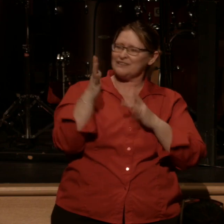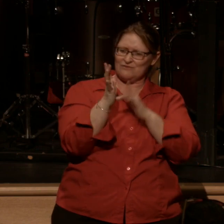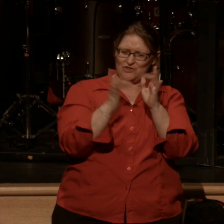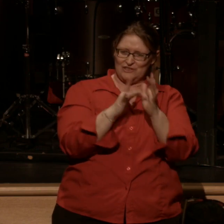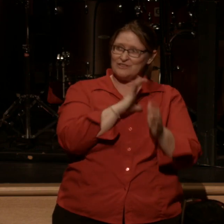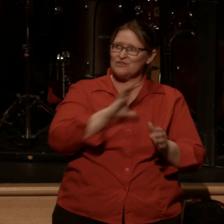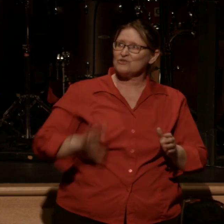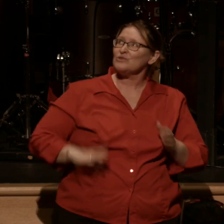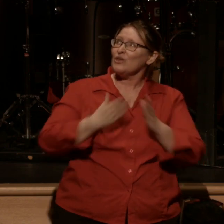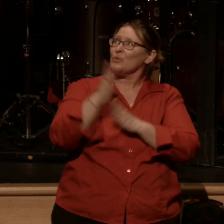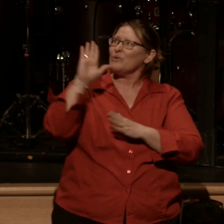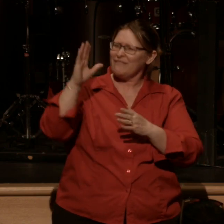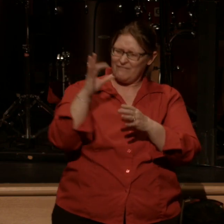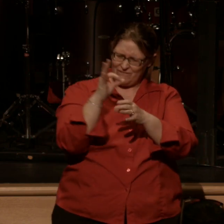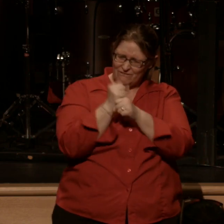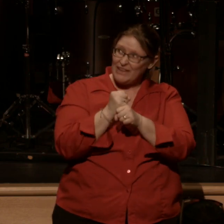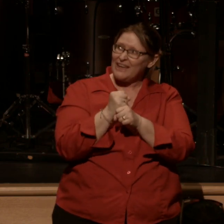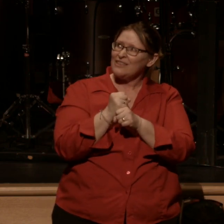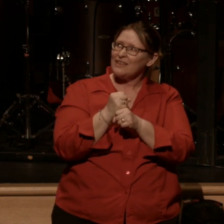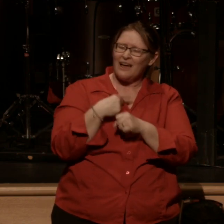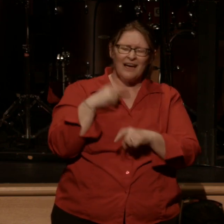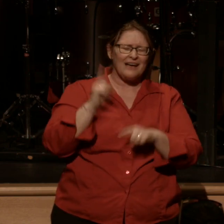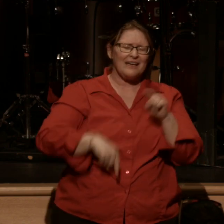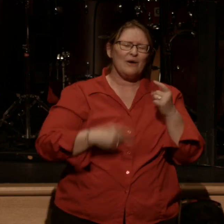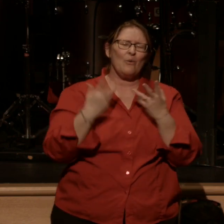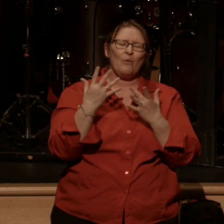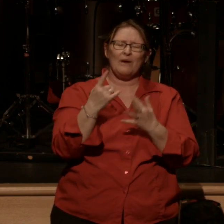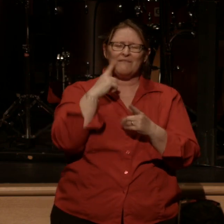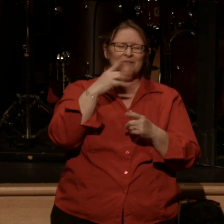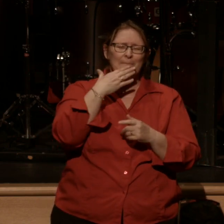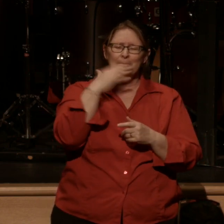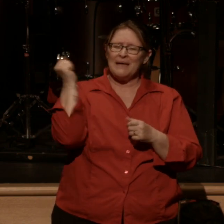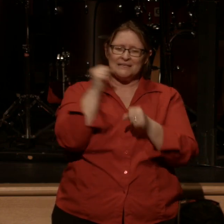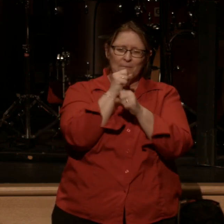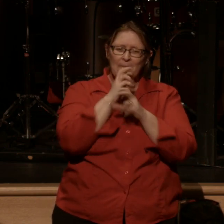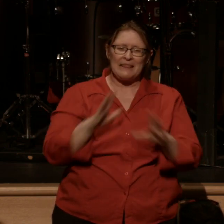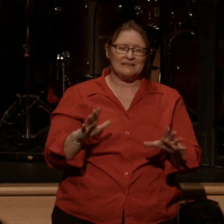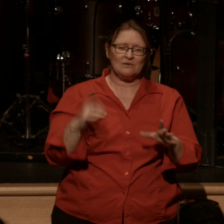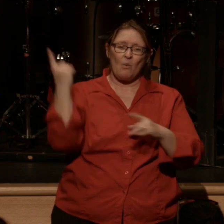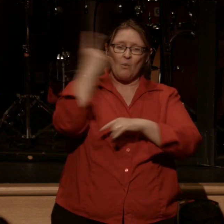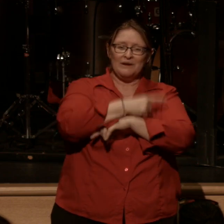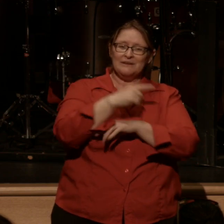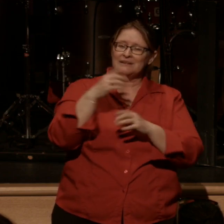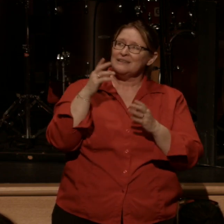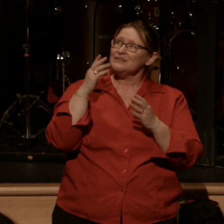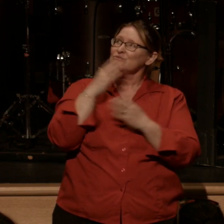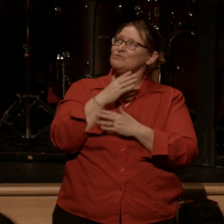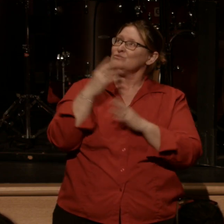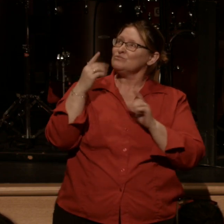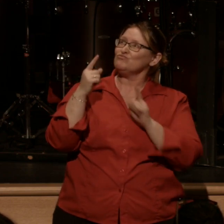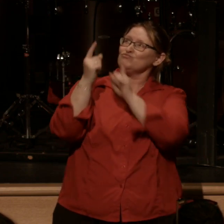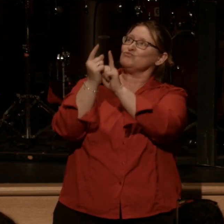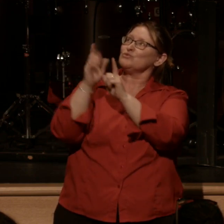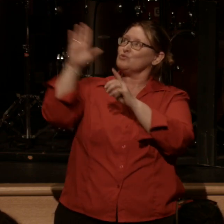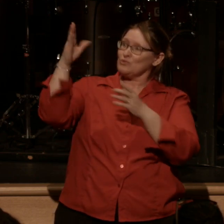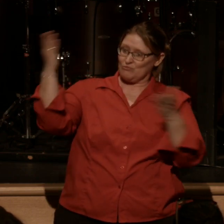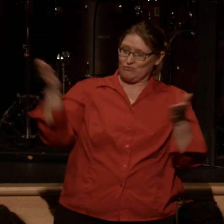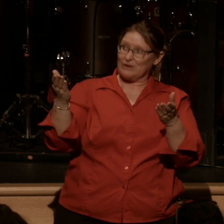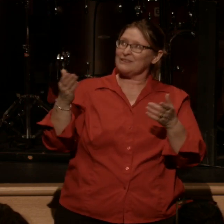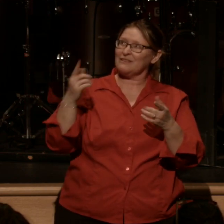Jesus Christ through faith. God, I can't wait for the best blessing of all, to one day enjoy your presence for